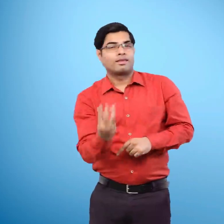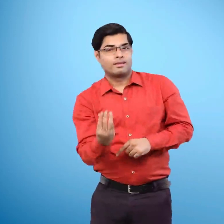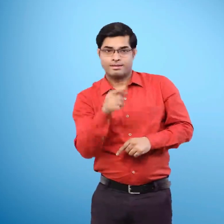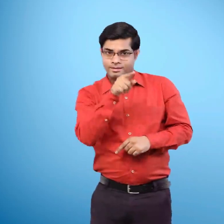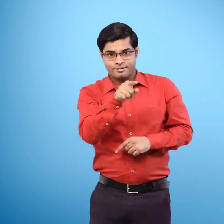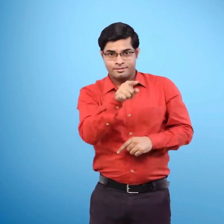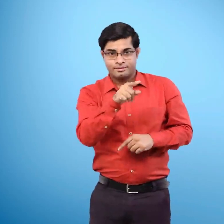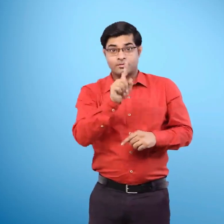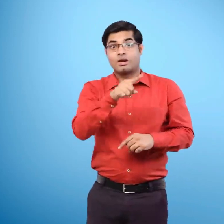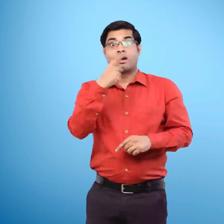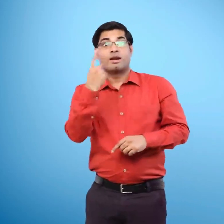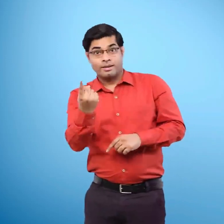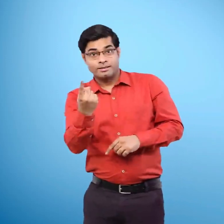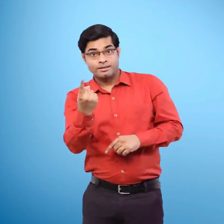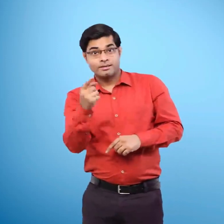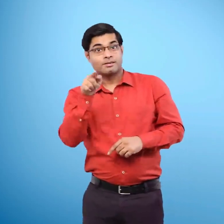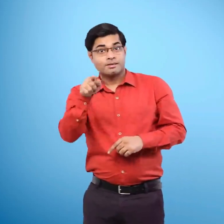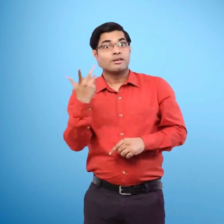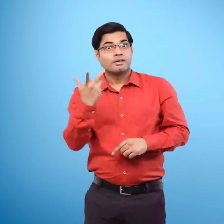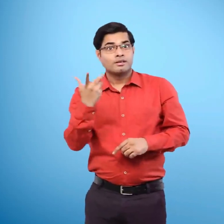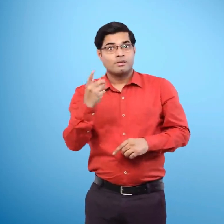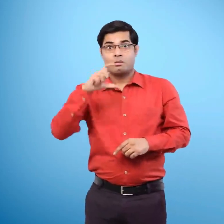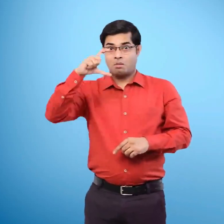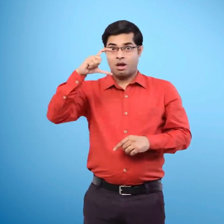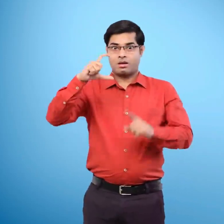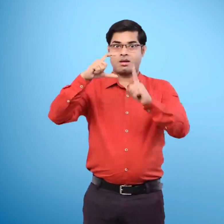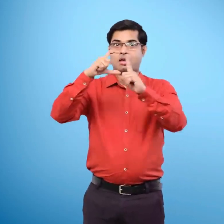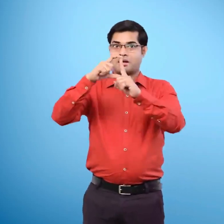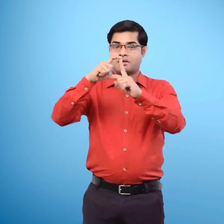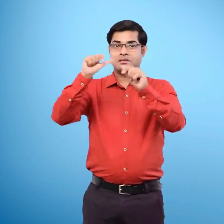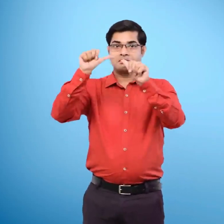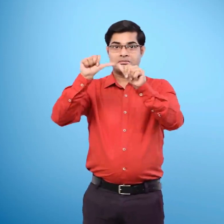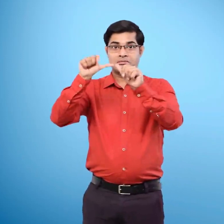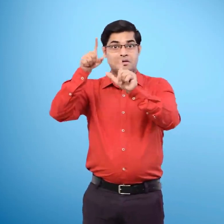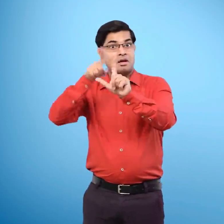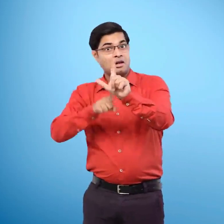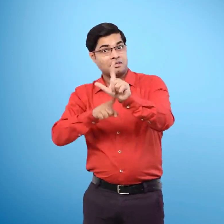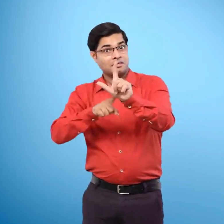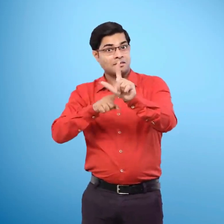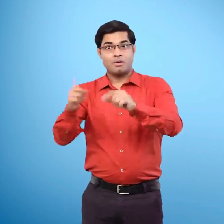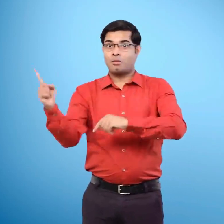Night. Box 3. Capital DAY.